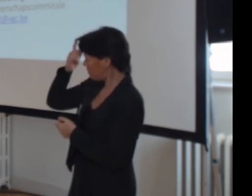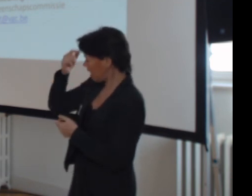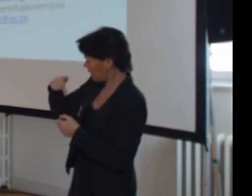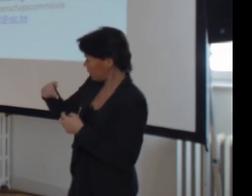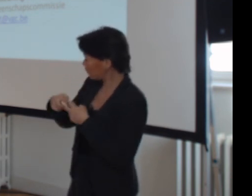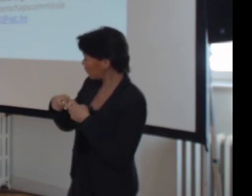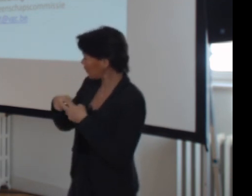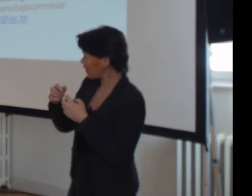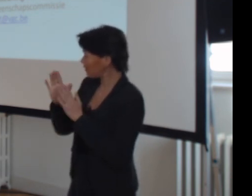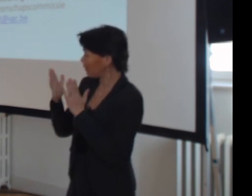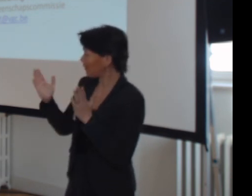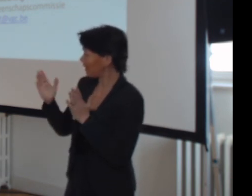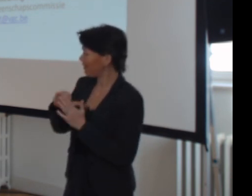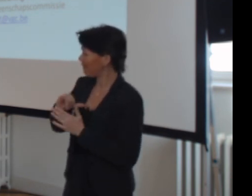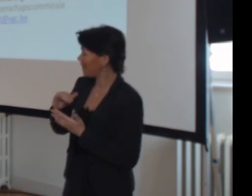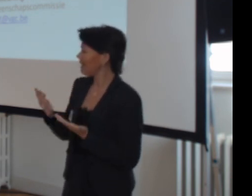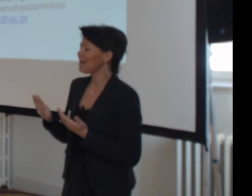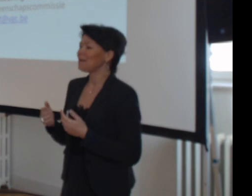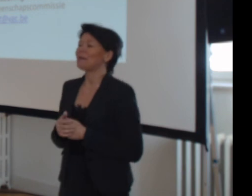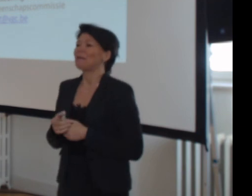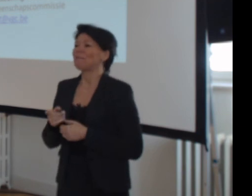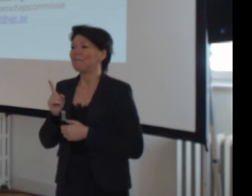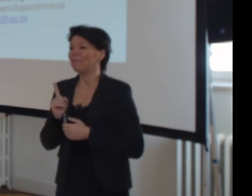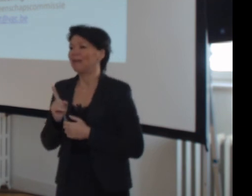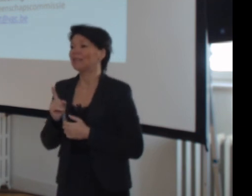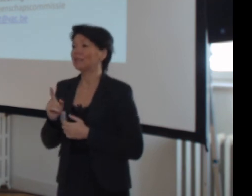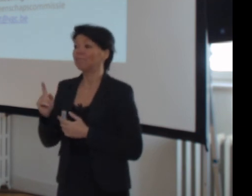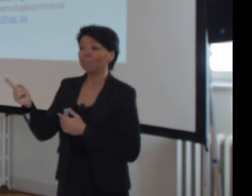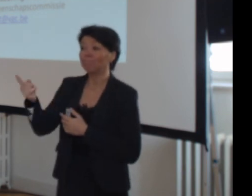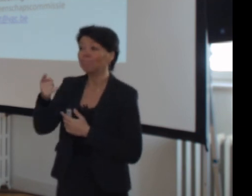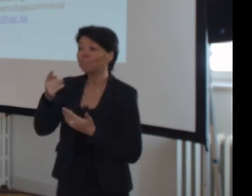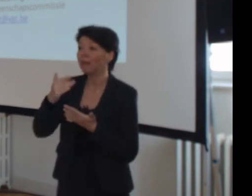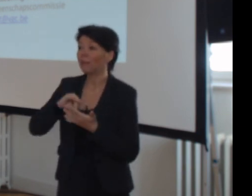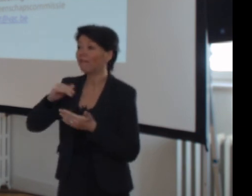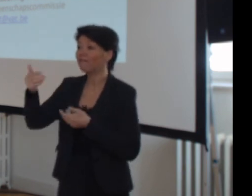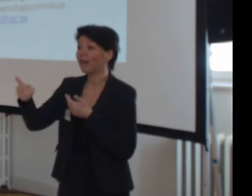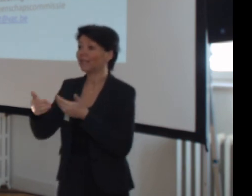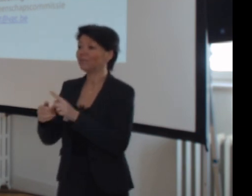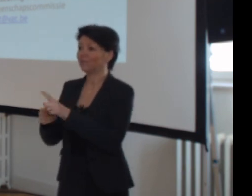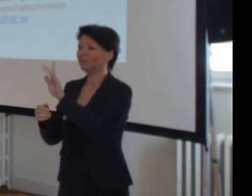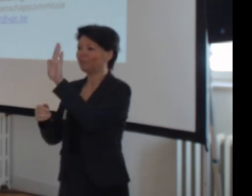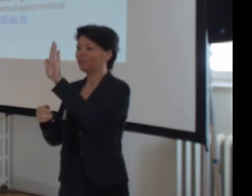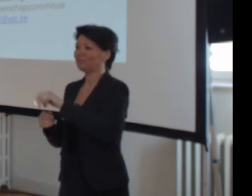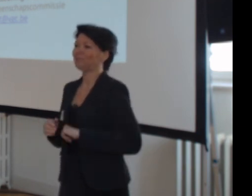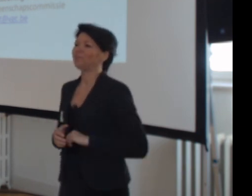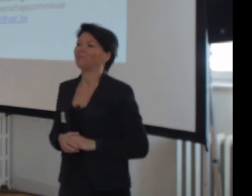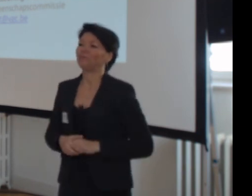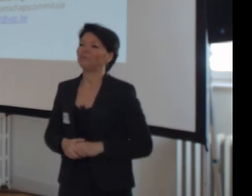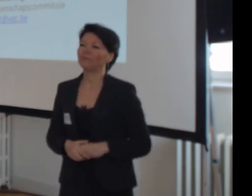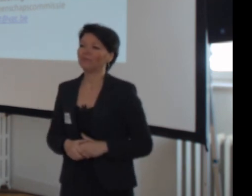Brussels and in Brussels libraries. But does anyone has a question for Stan? Okay.